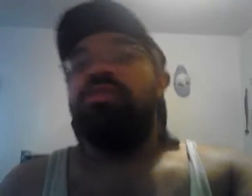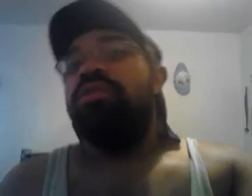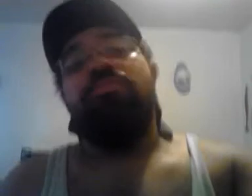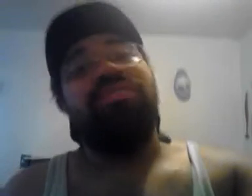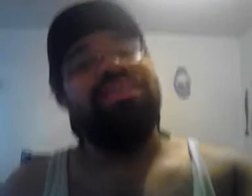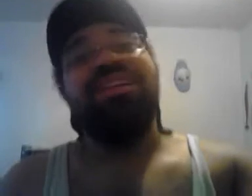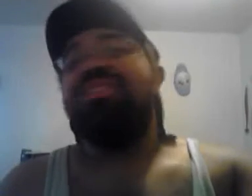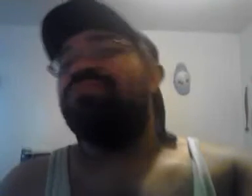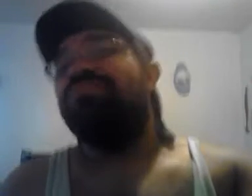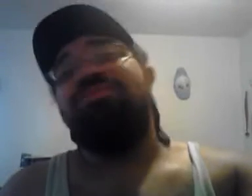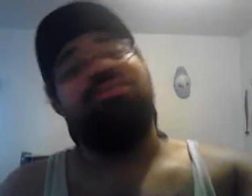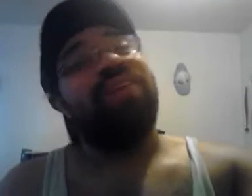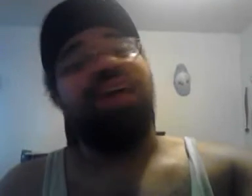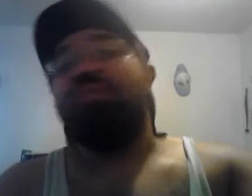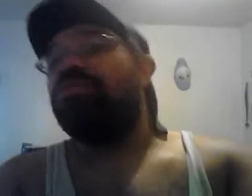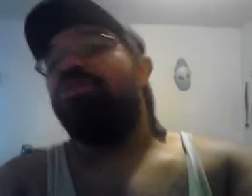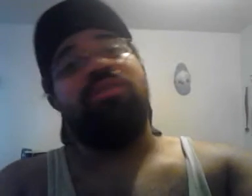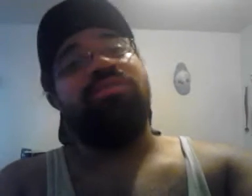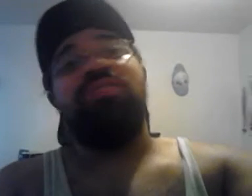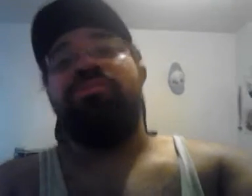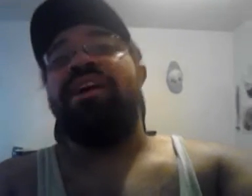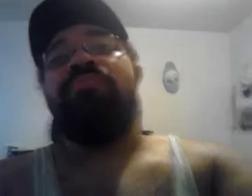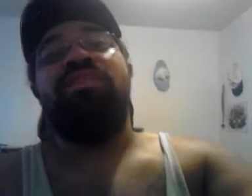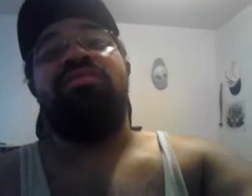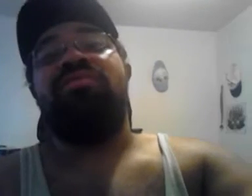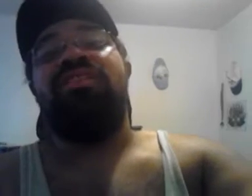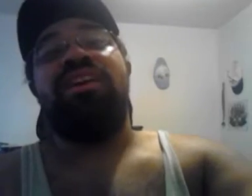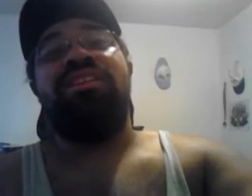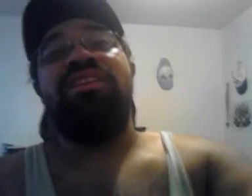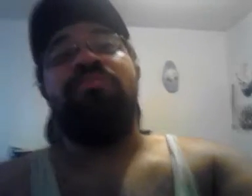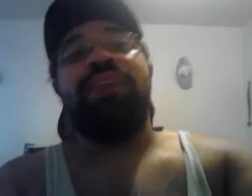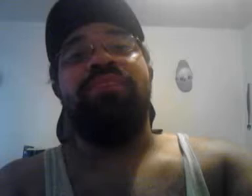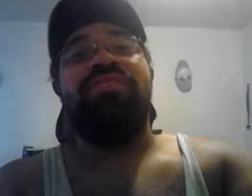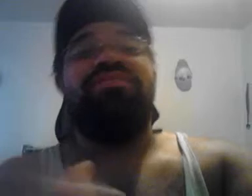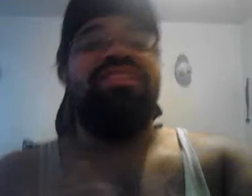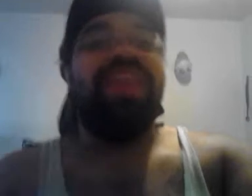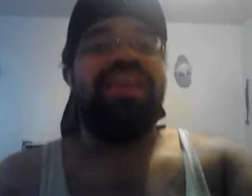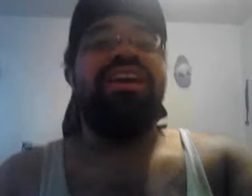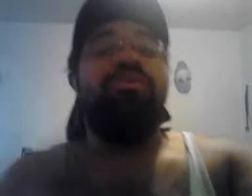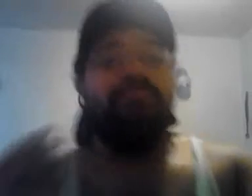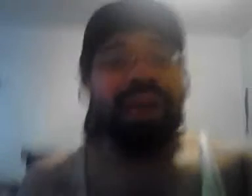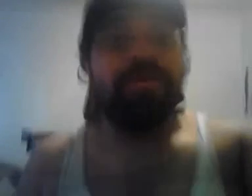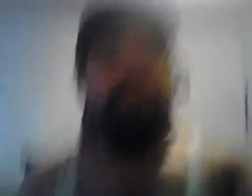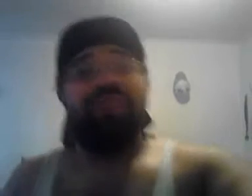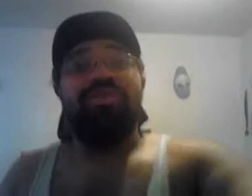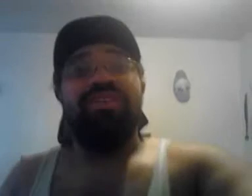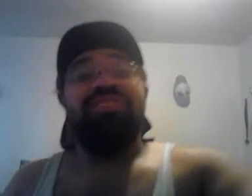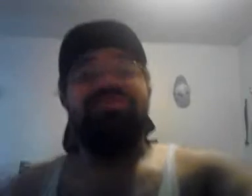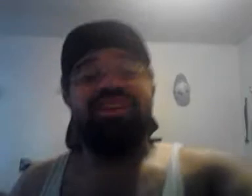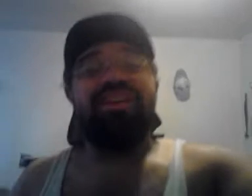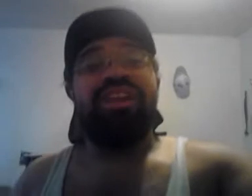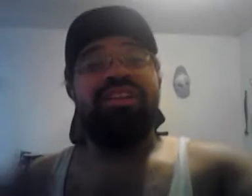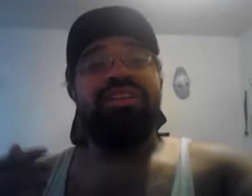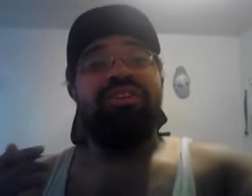But these, I don't know what's wrong with these black males today. These black males today rapping about sucking